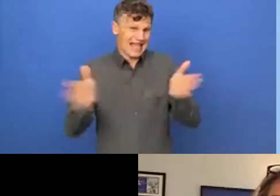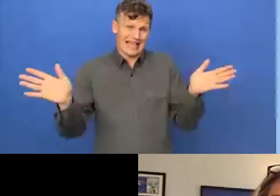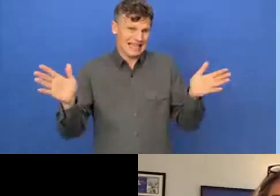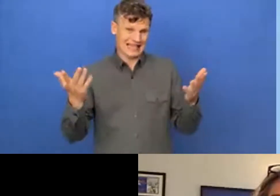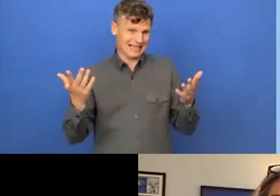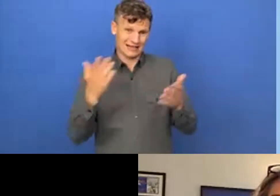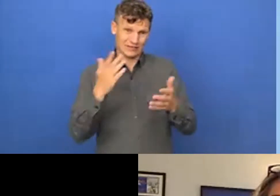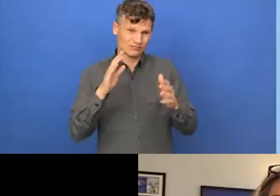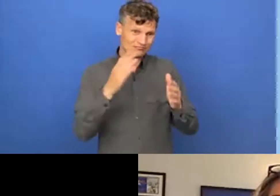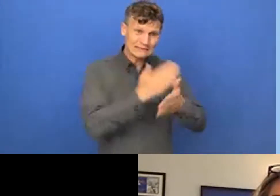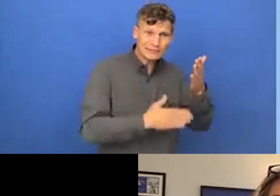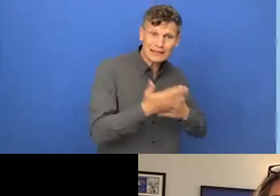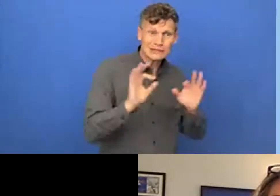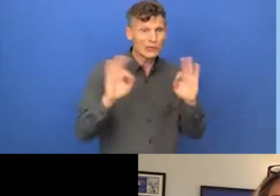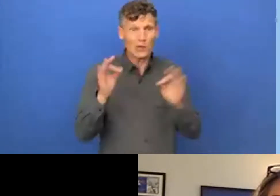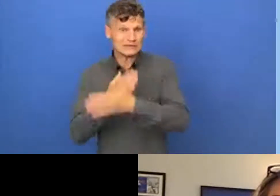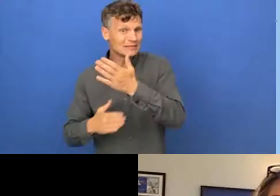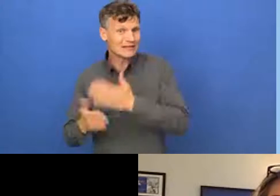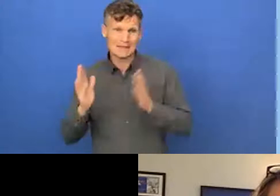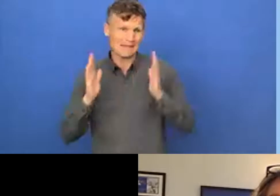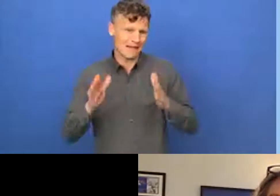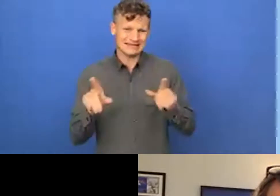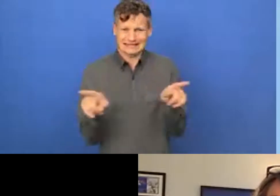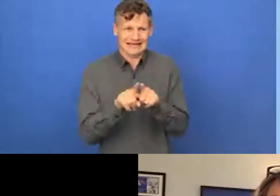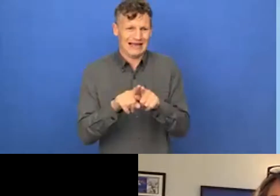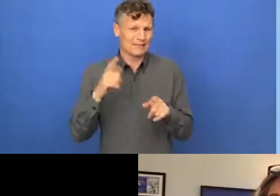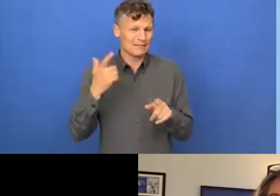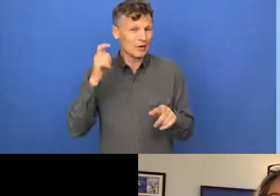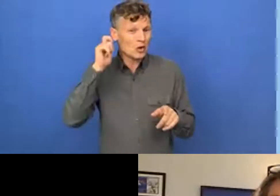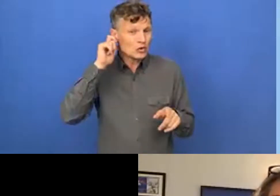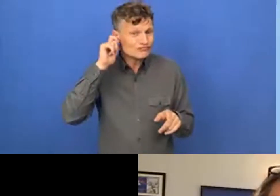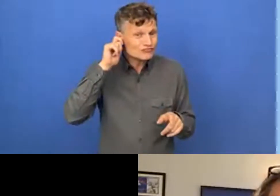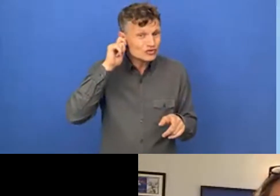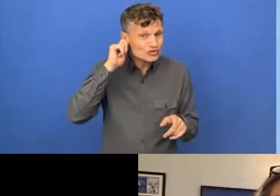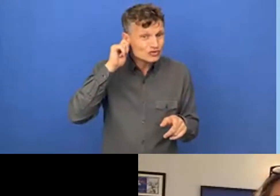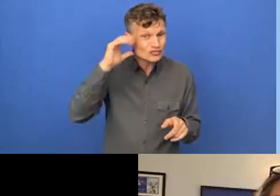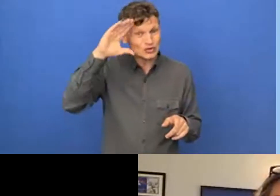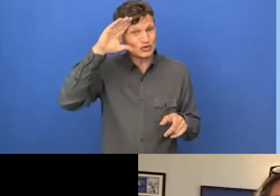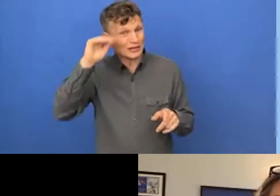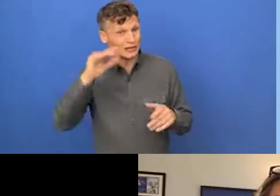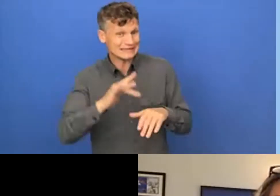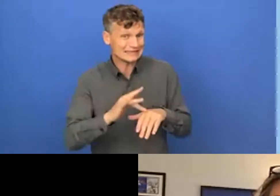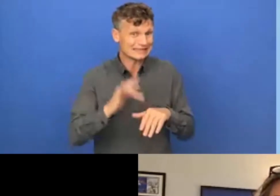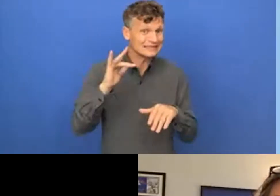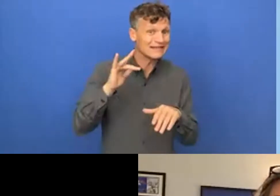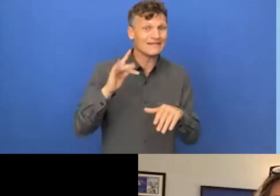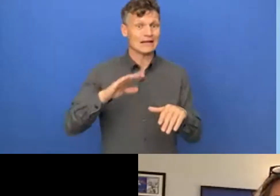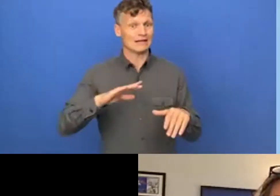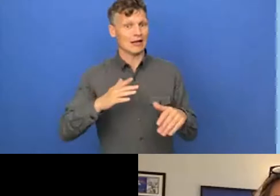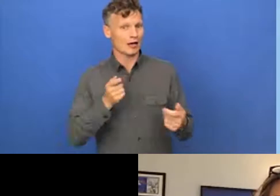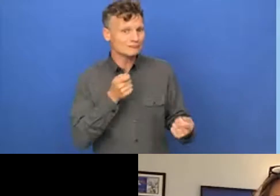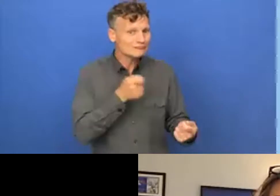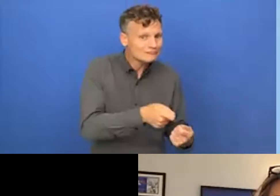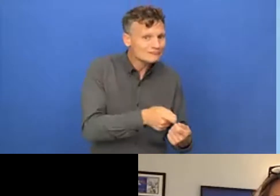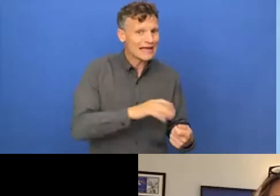of confidentiality, being gender sensitive, being age appropriate. There's a question about